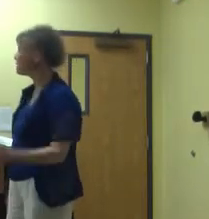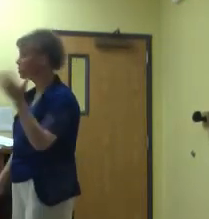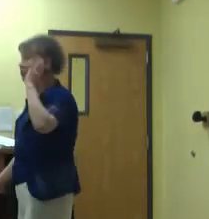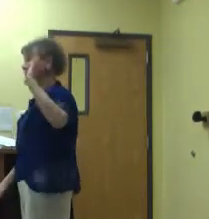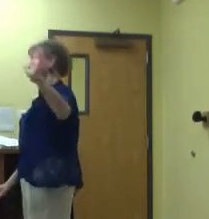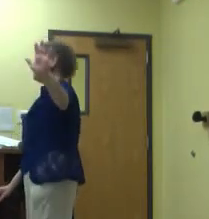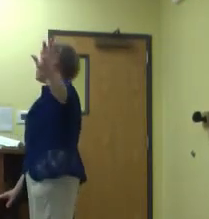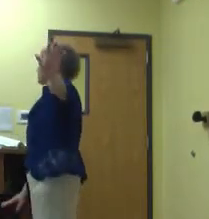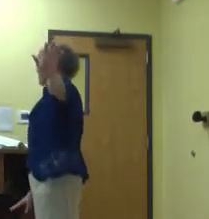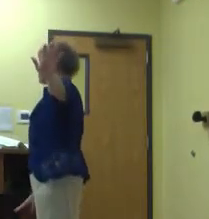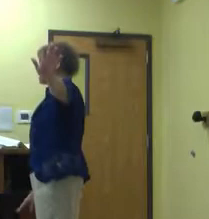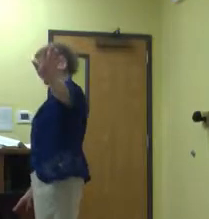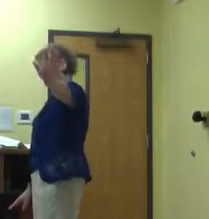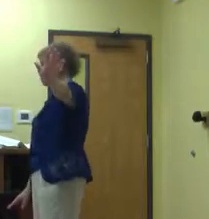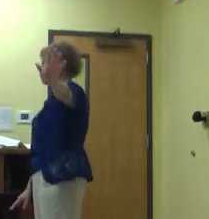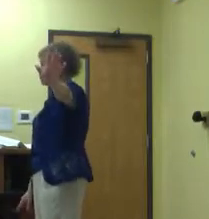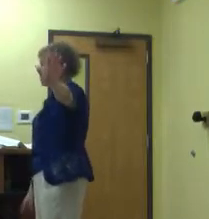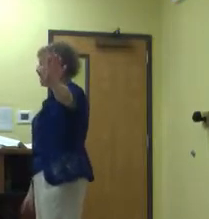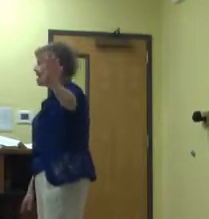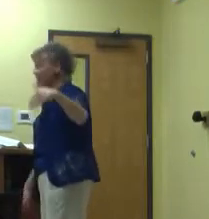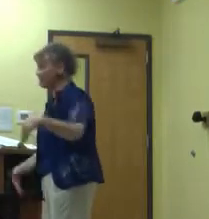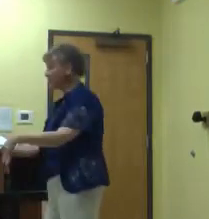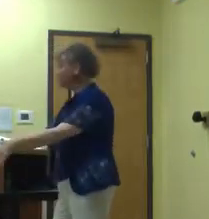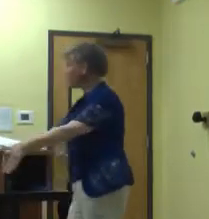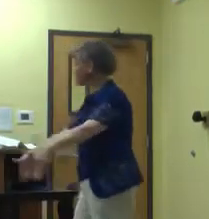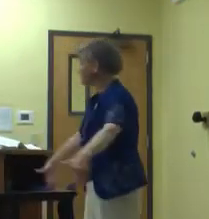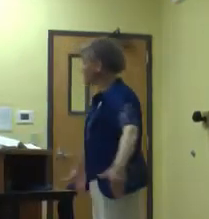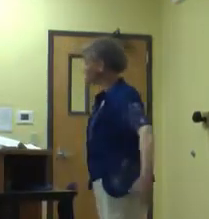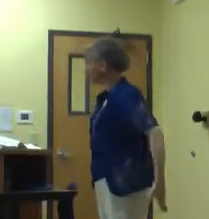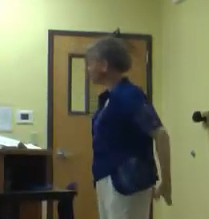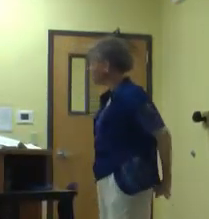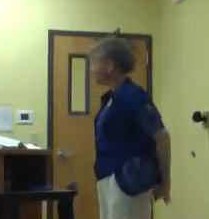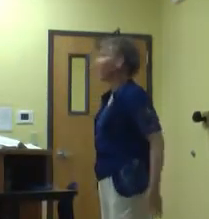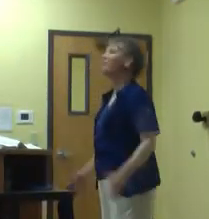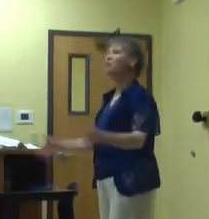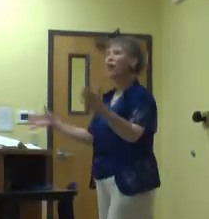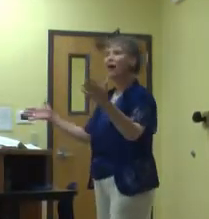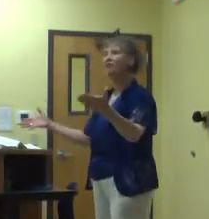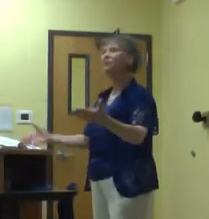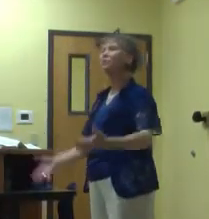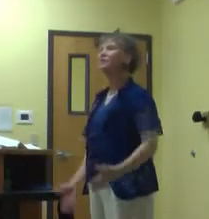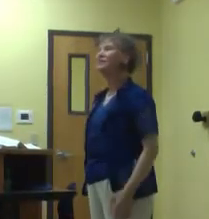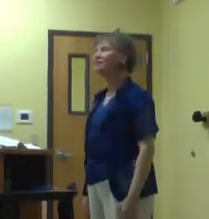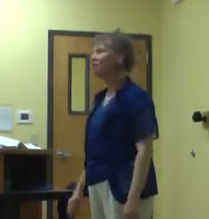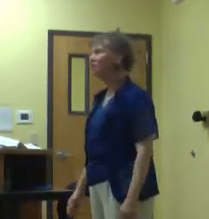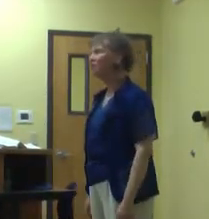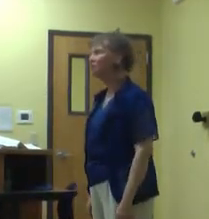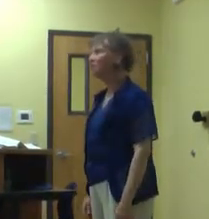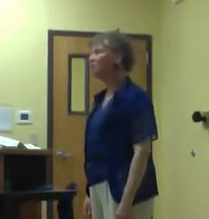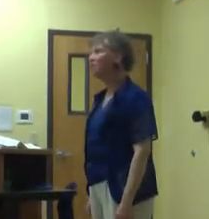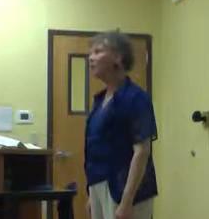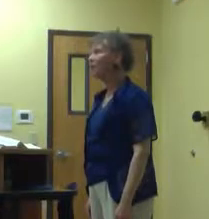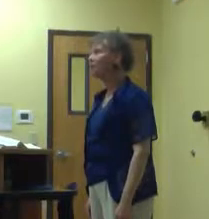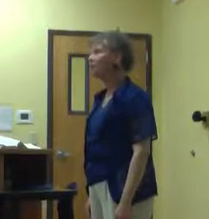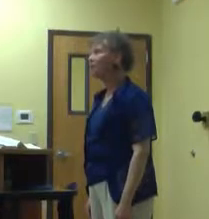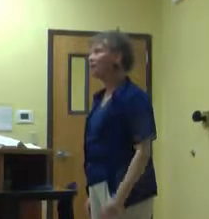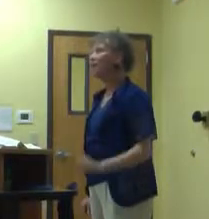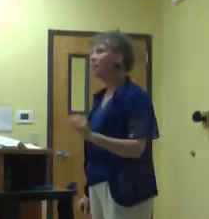do in America, right? Whoa, I have my space. Have you ever been in a conversation with someone, an